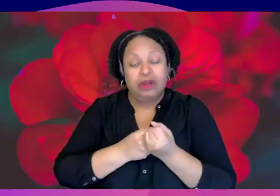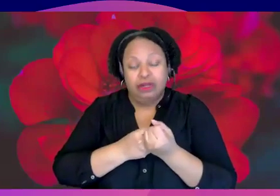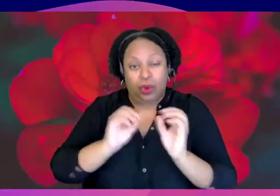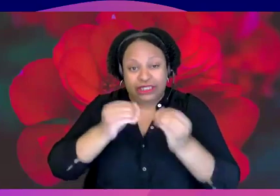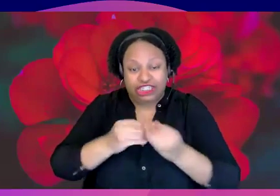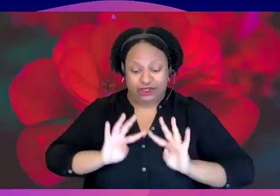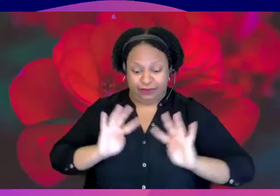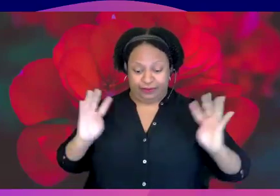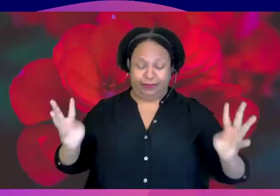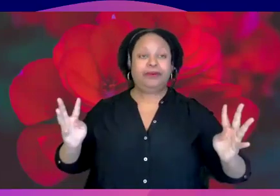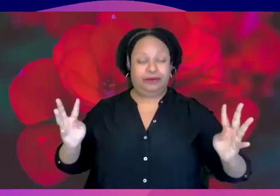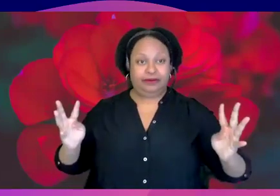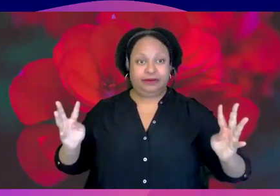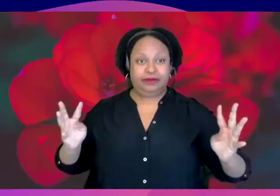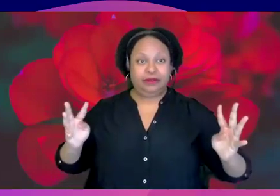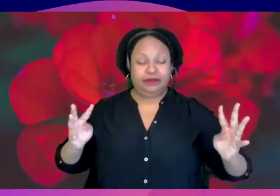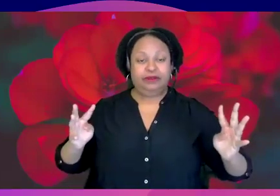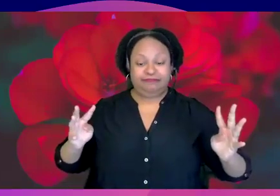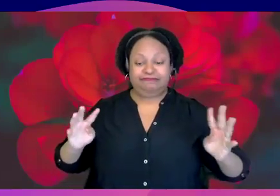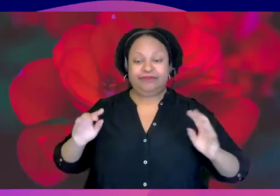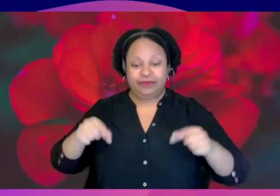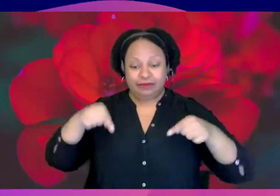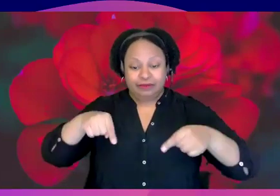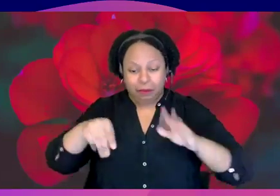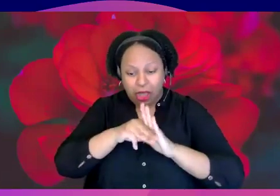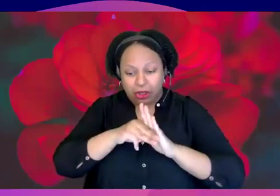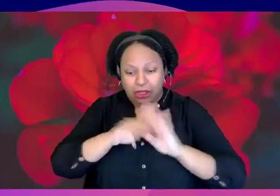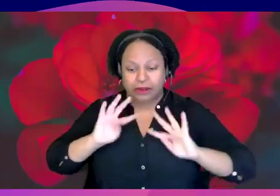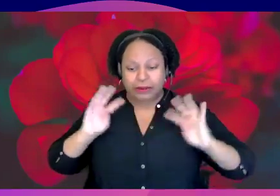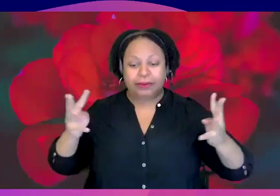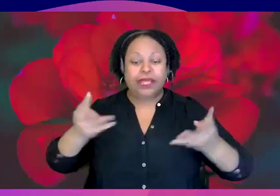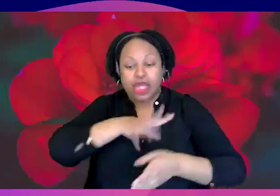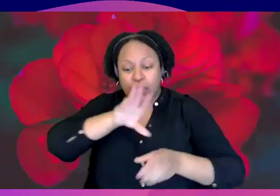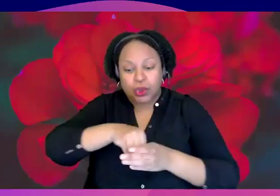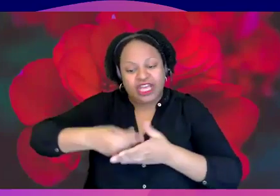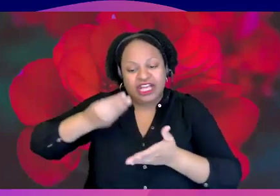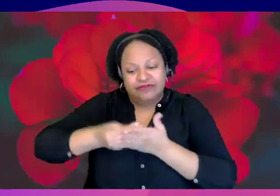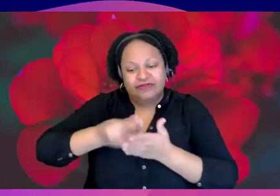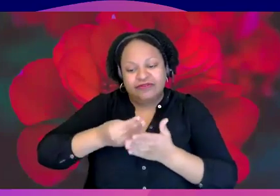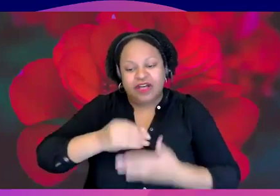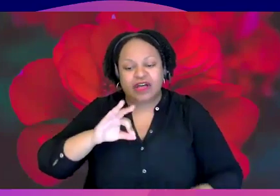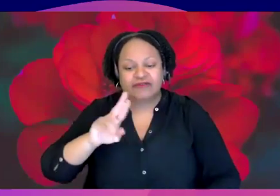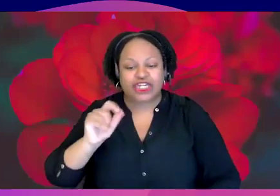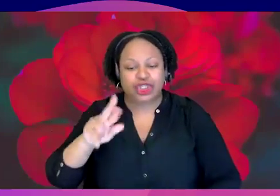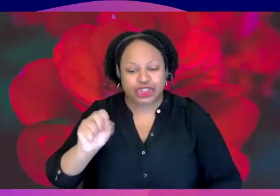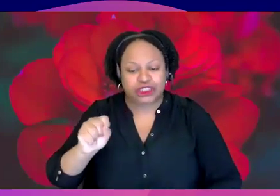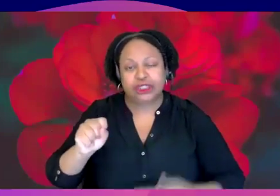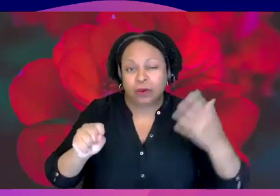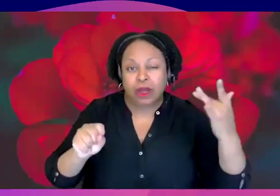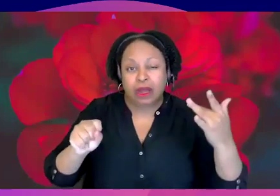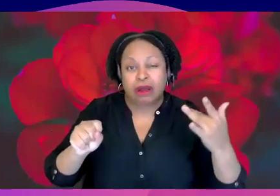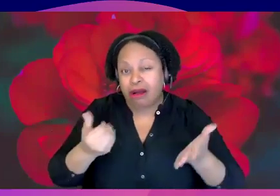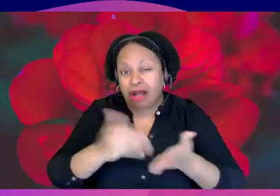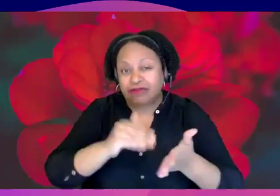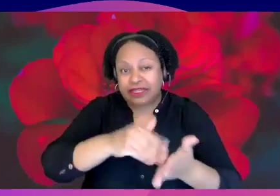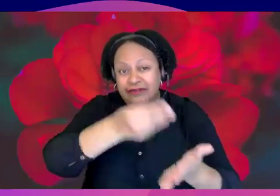directors who are guiding the work. And then in this model, I also included funders because so often funding